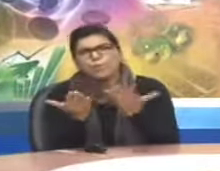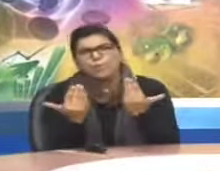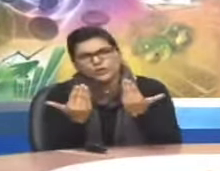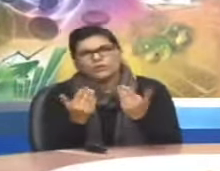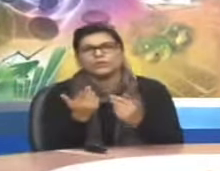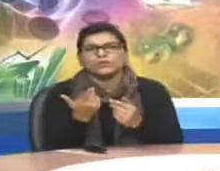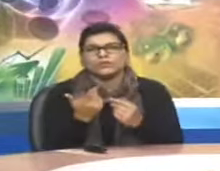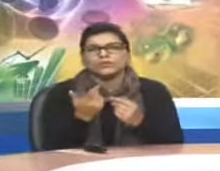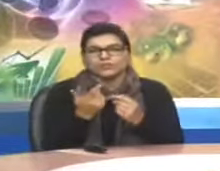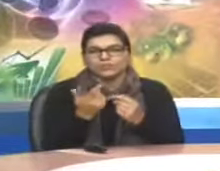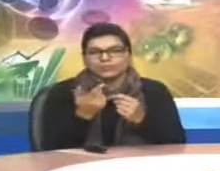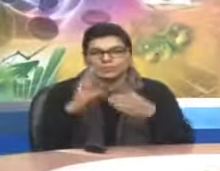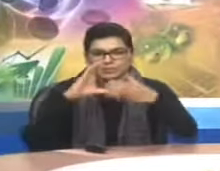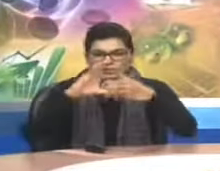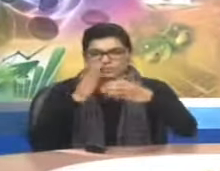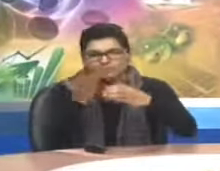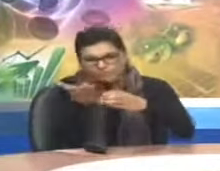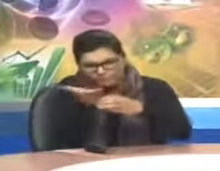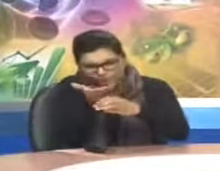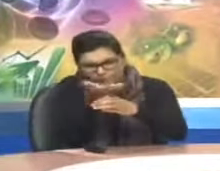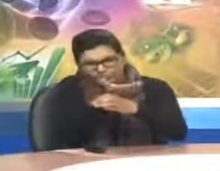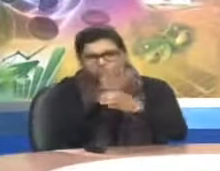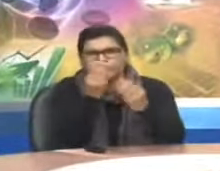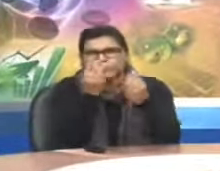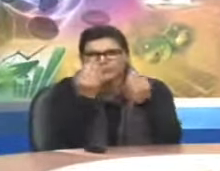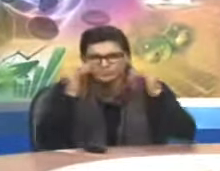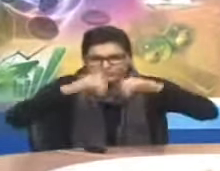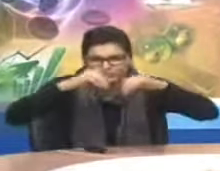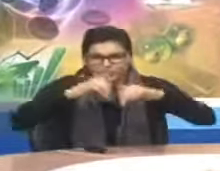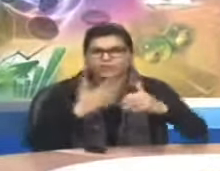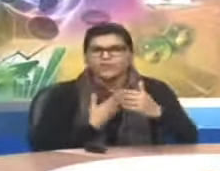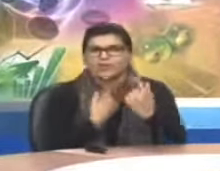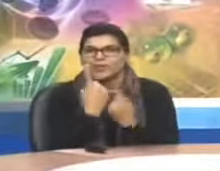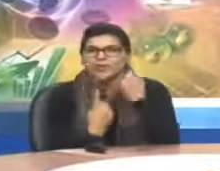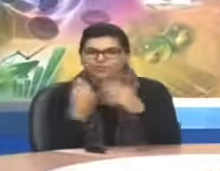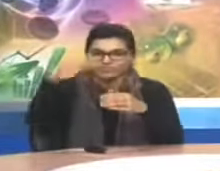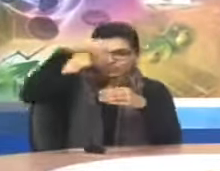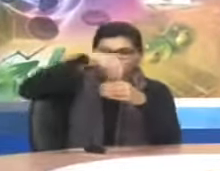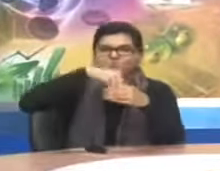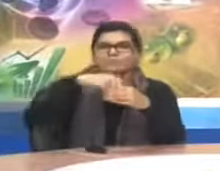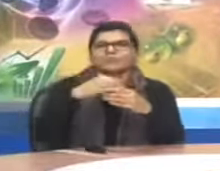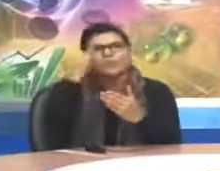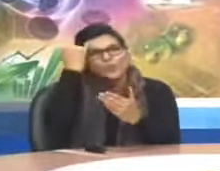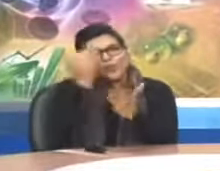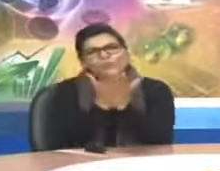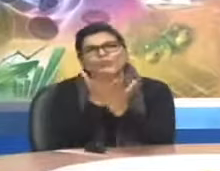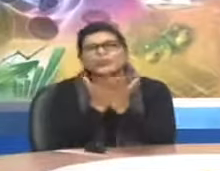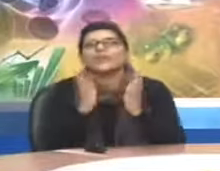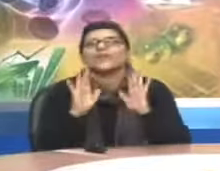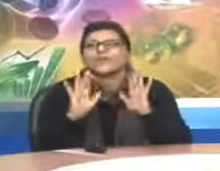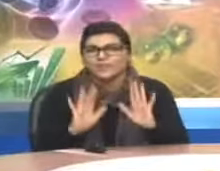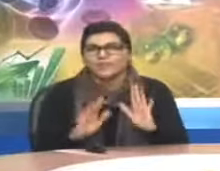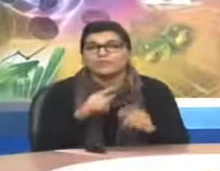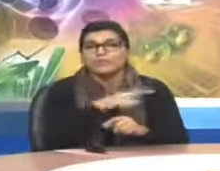we use different bottles or different materials one time, we have used, and